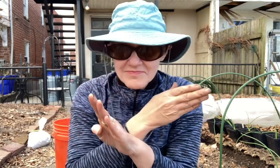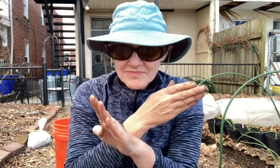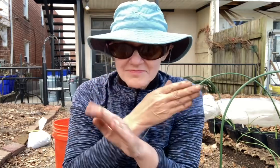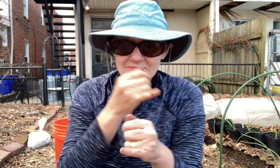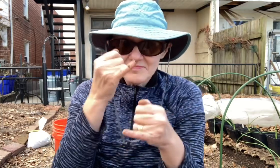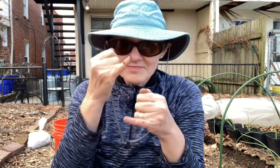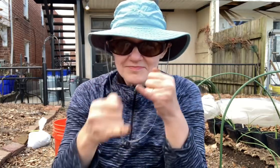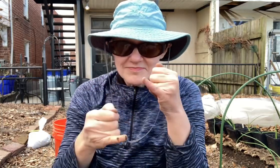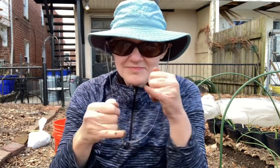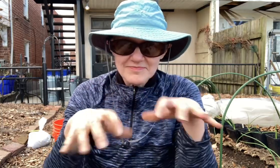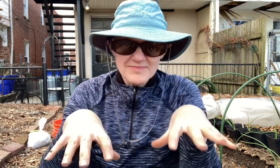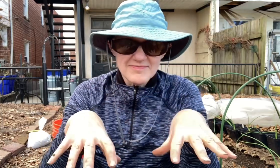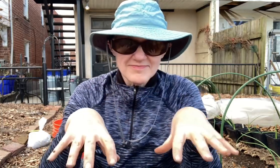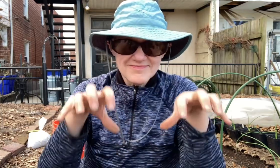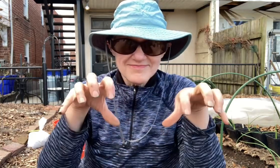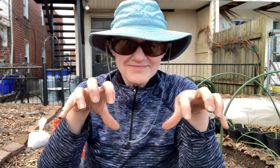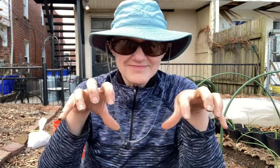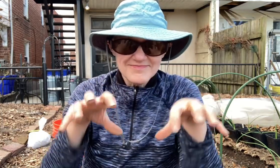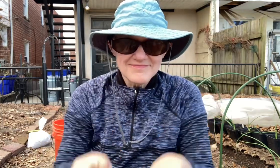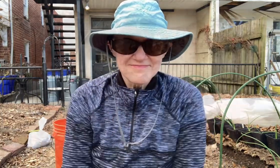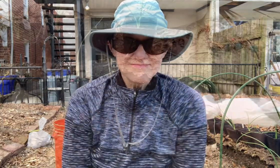your last frost.